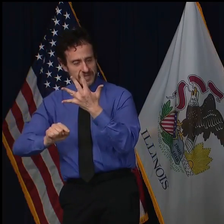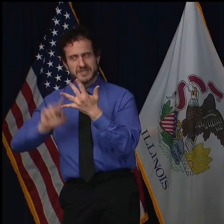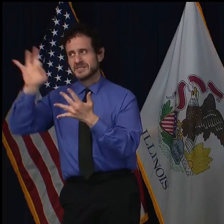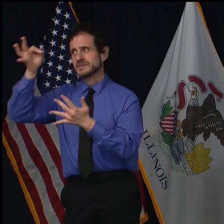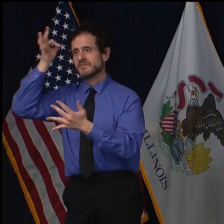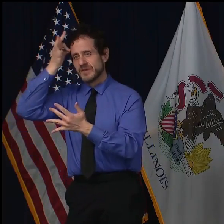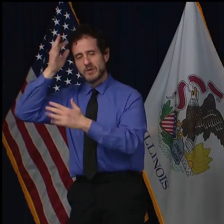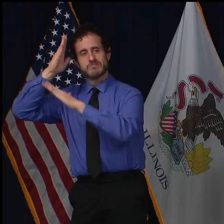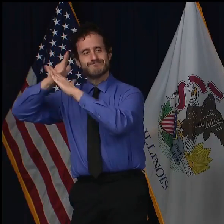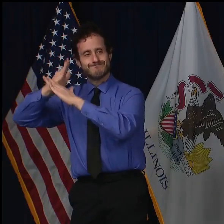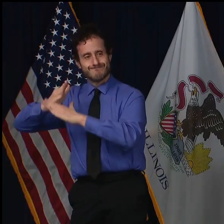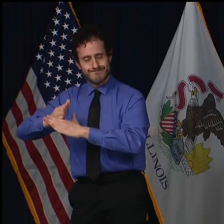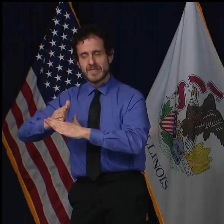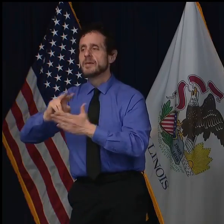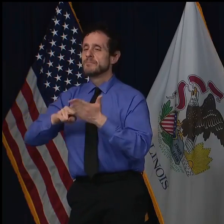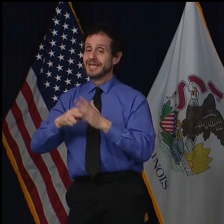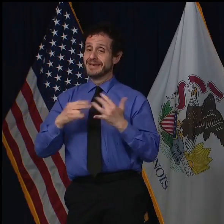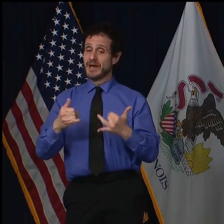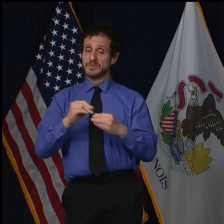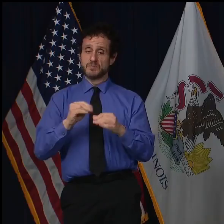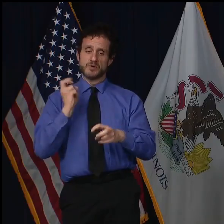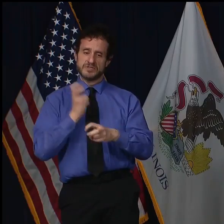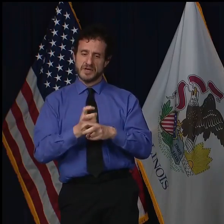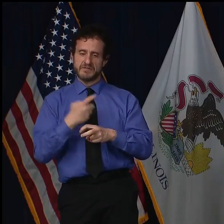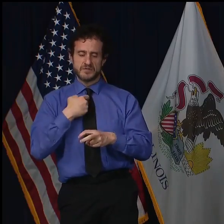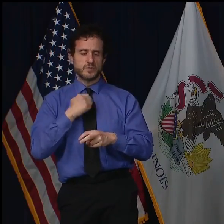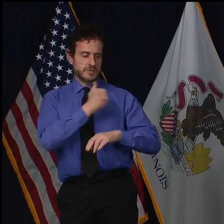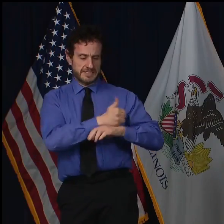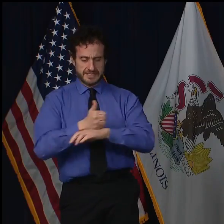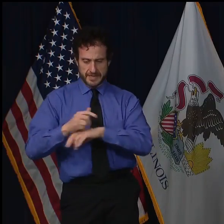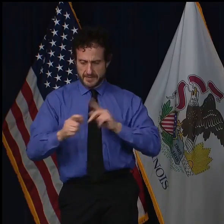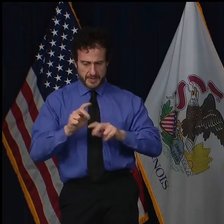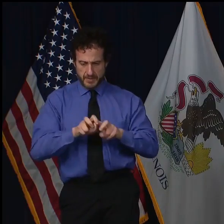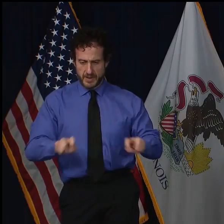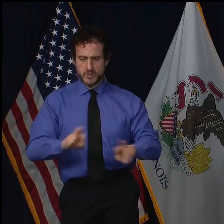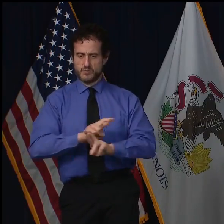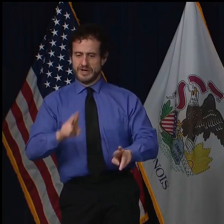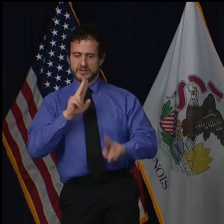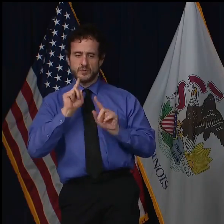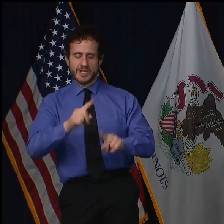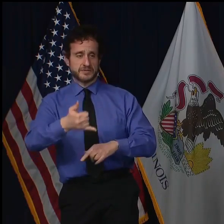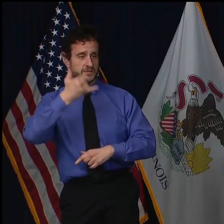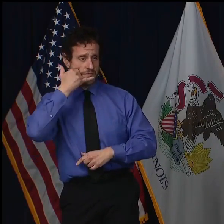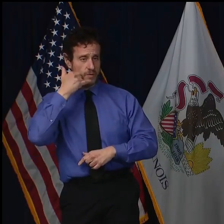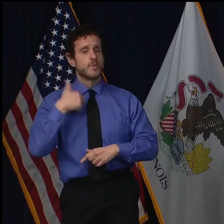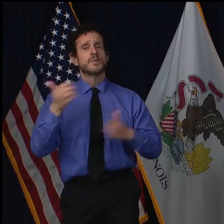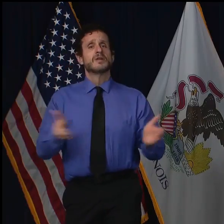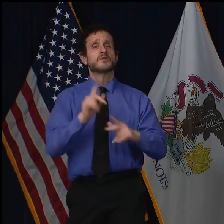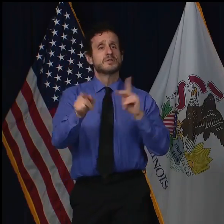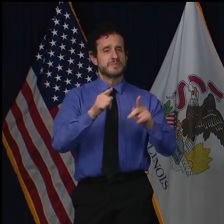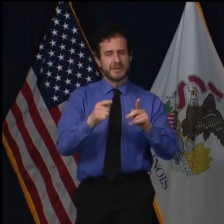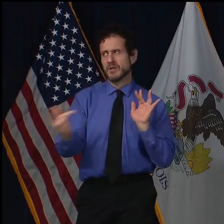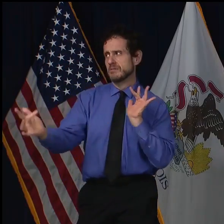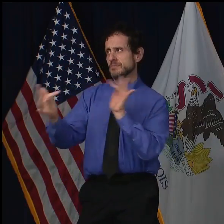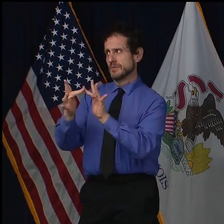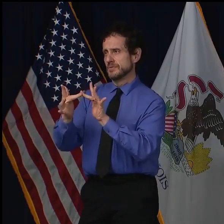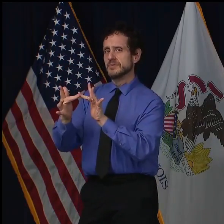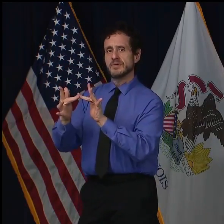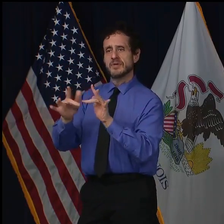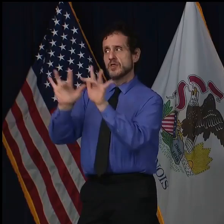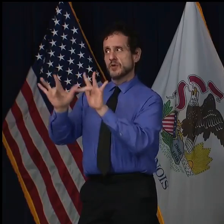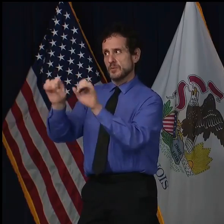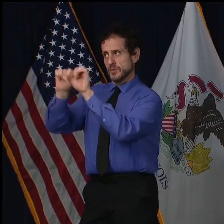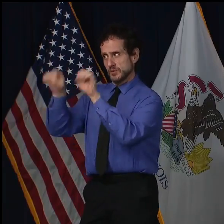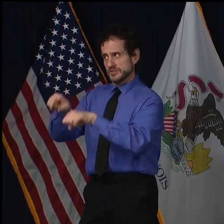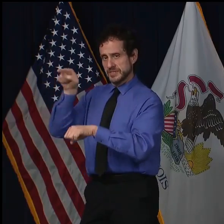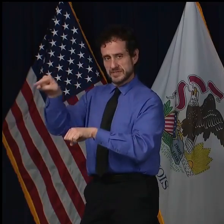gates, I would say, that make it more difficult for us to answer phones, and that's why we've encouraged people to go online, because the online system